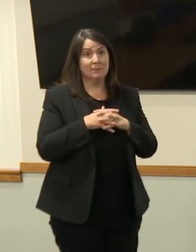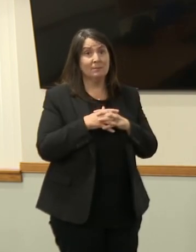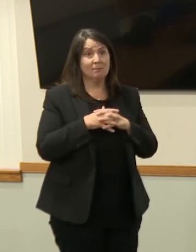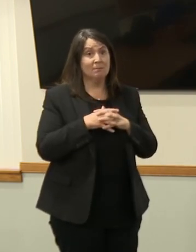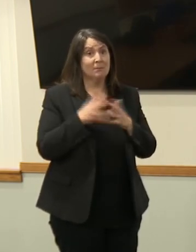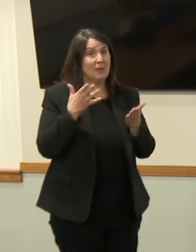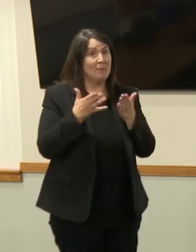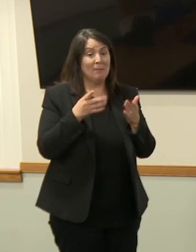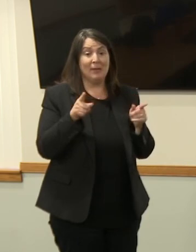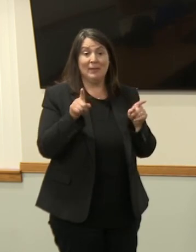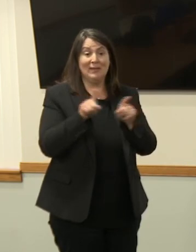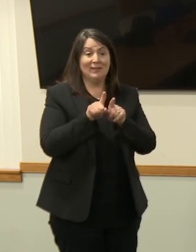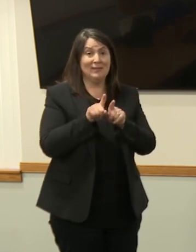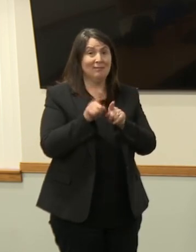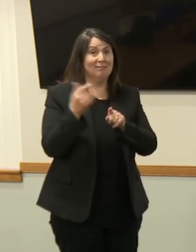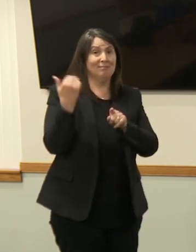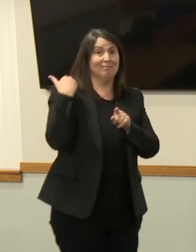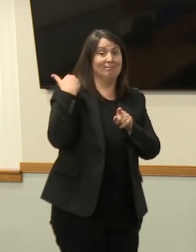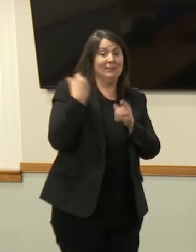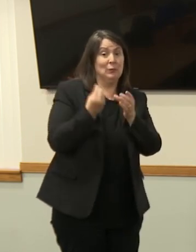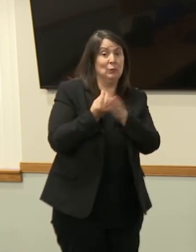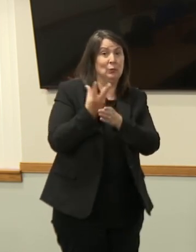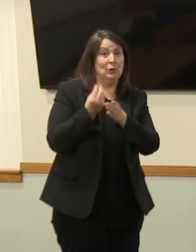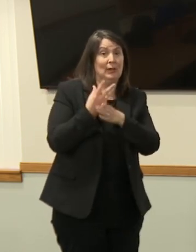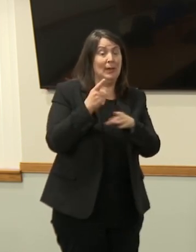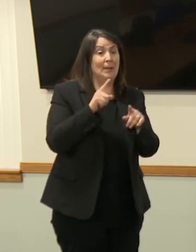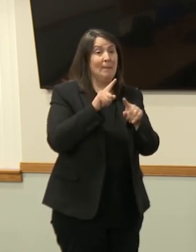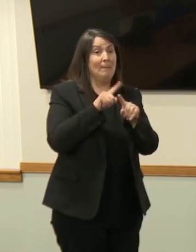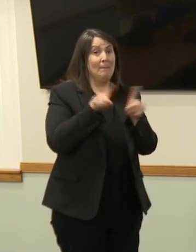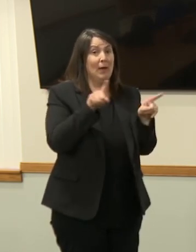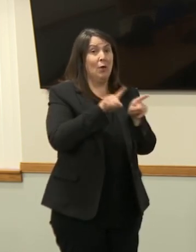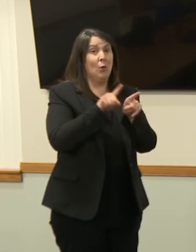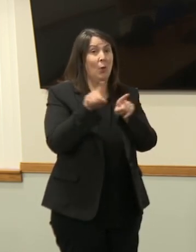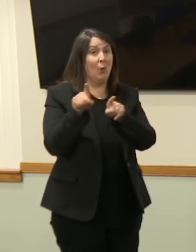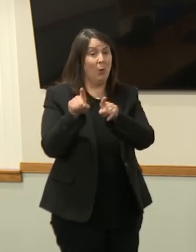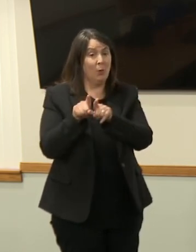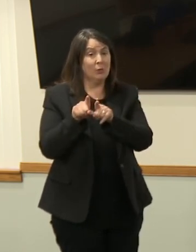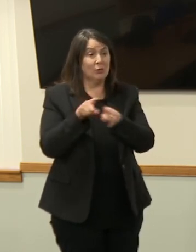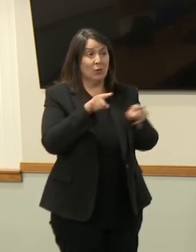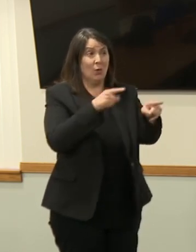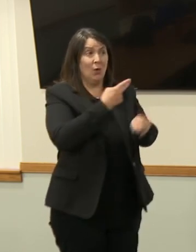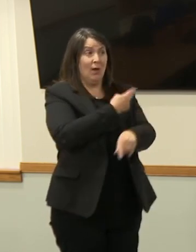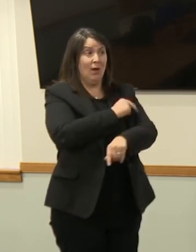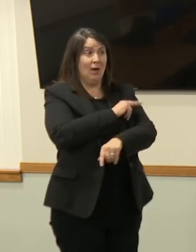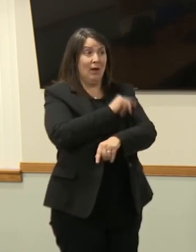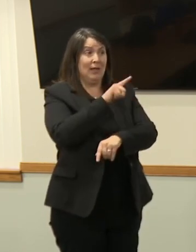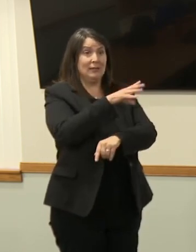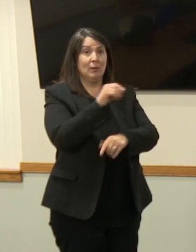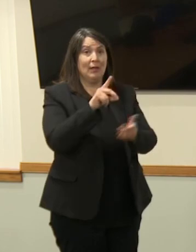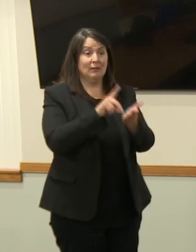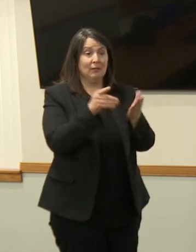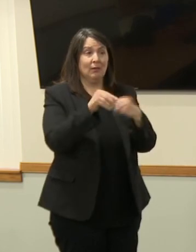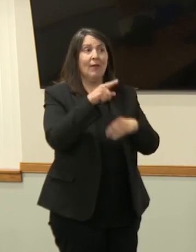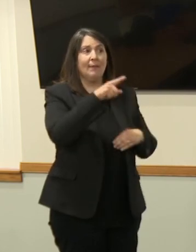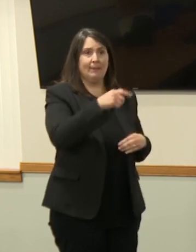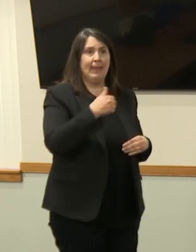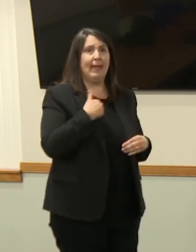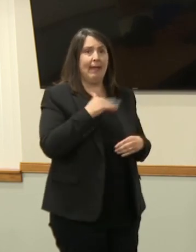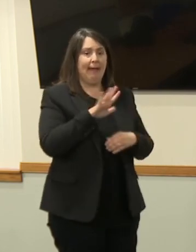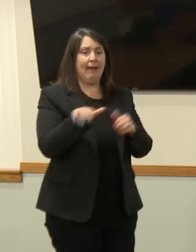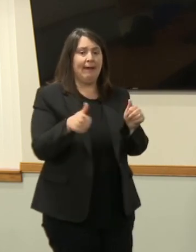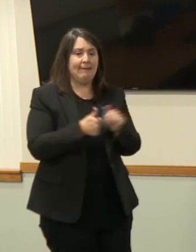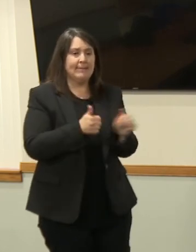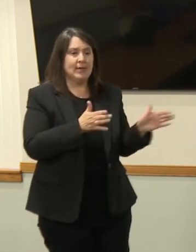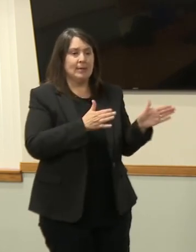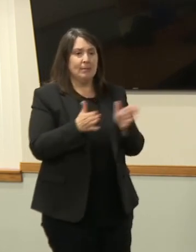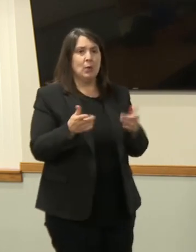reminiscent of what we saw in the springtime, but also that stand-up hospital systems. All of our hospital and healthcare systems have plans to address